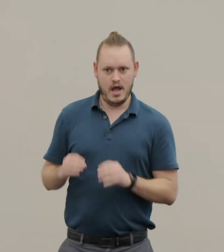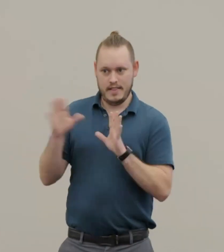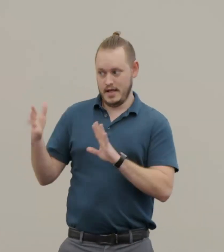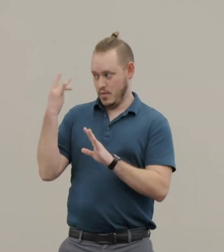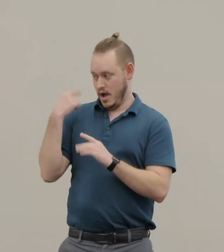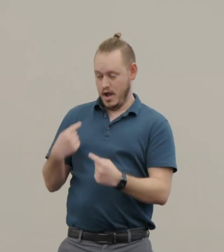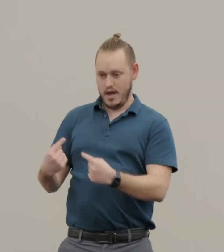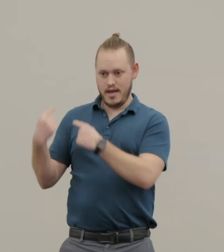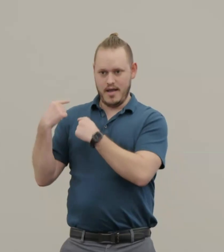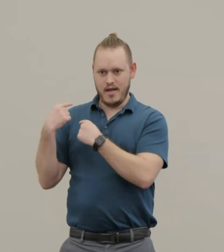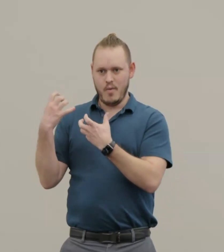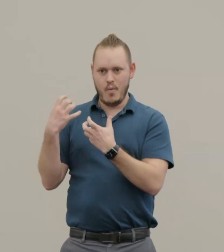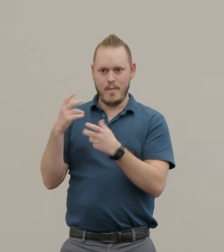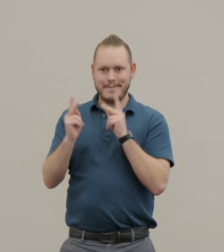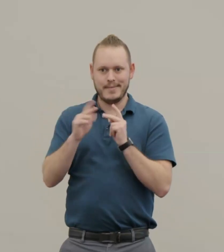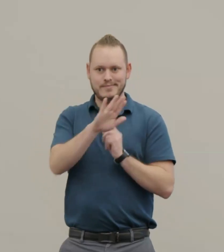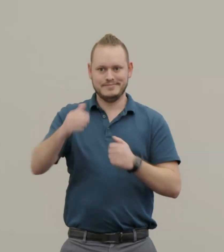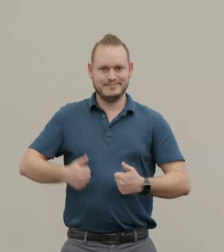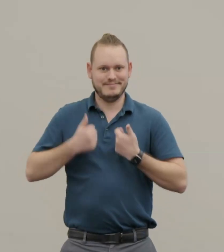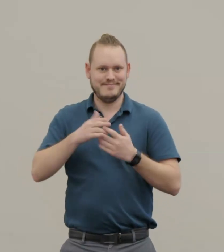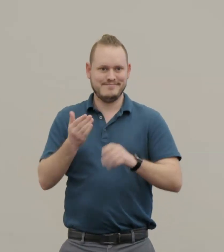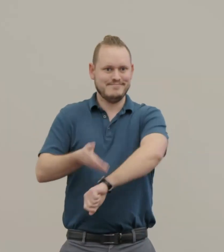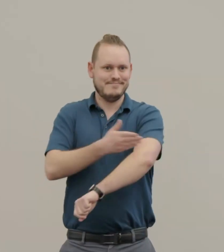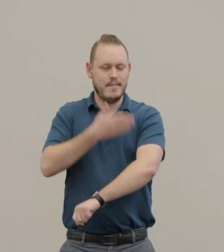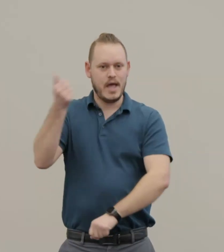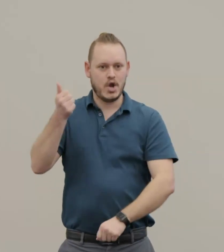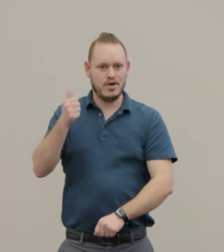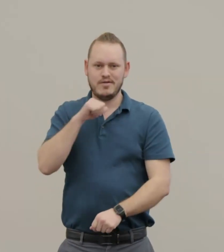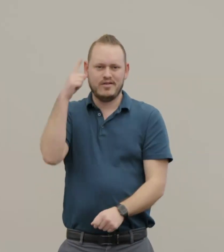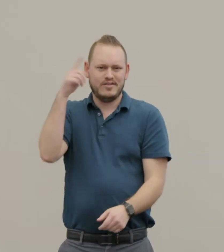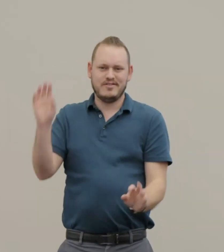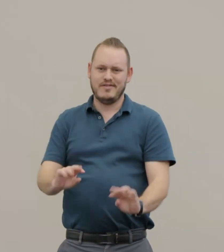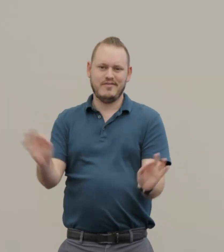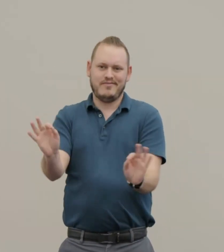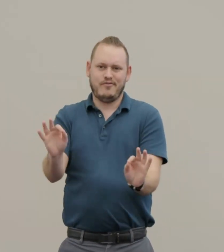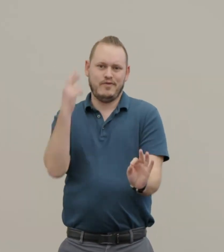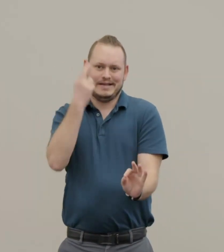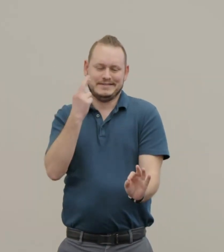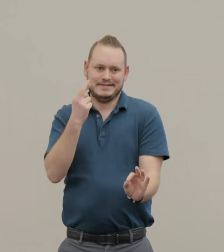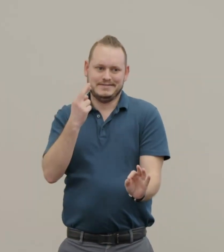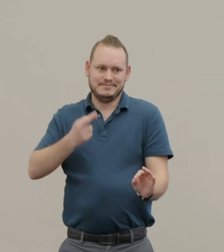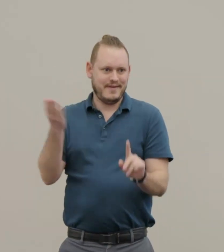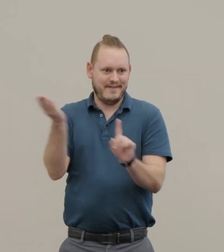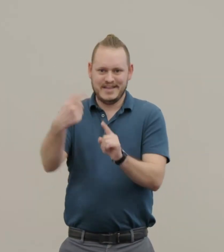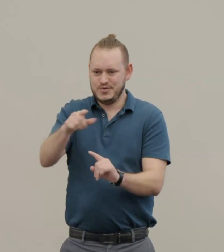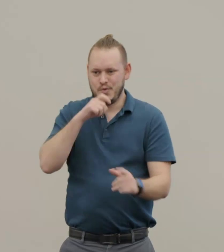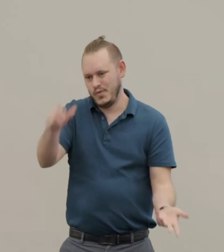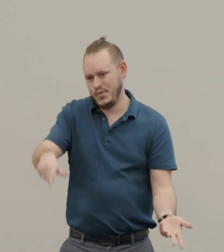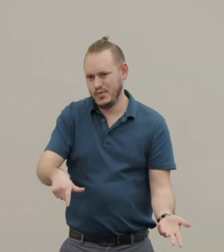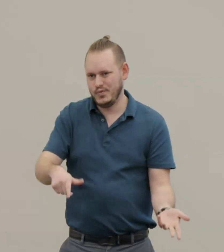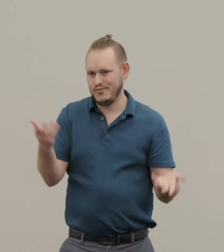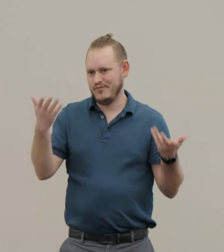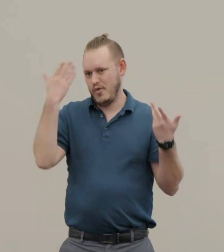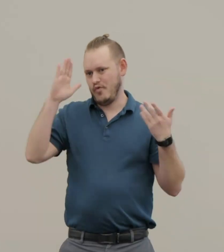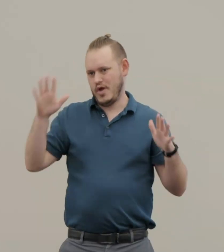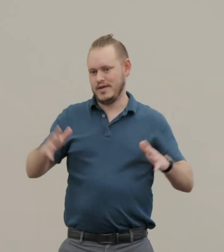we want to make people's lives better, right? It's not just arbitrary work. I think I don't have to convince you of that anymore. You're in this room. So